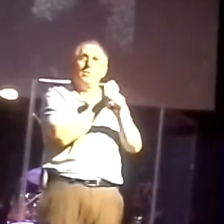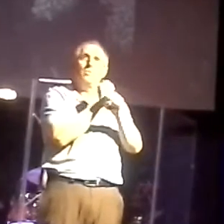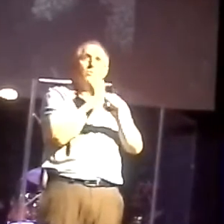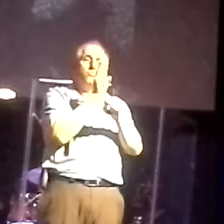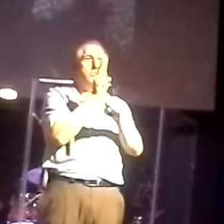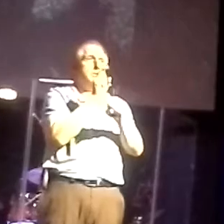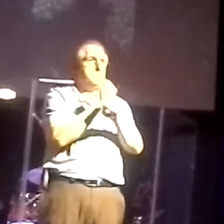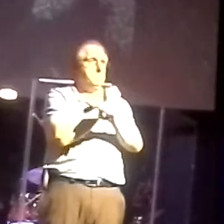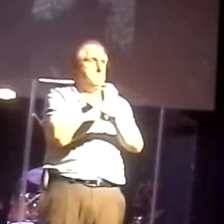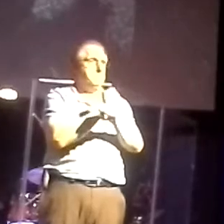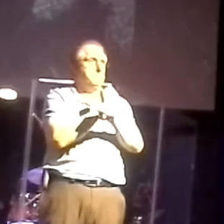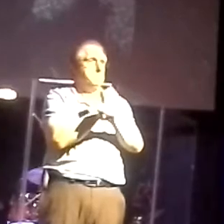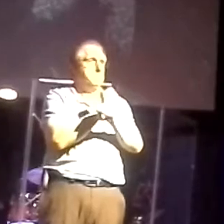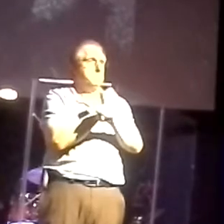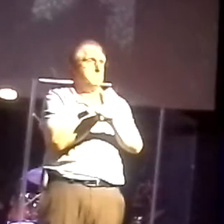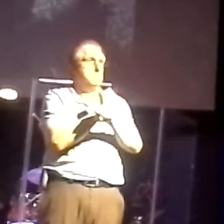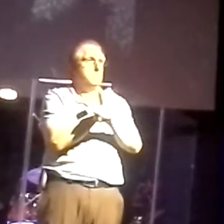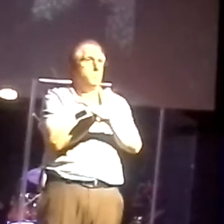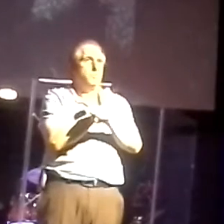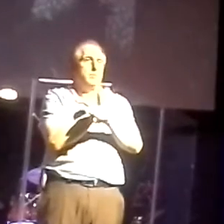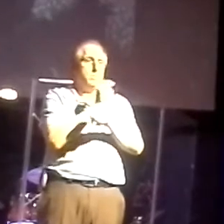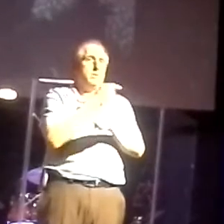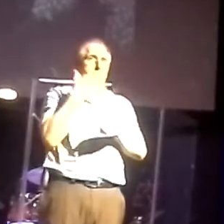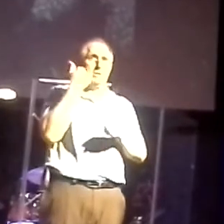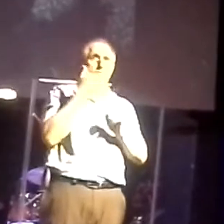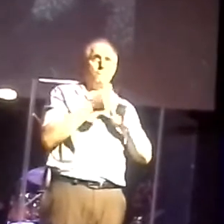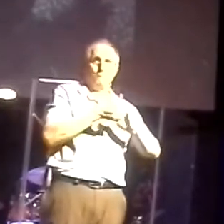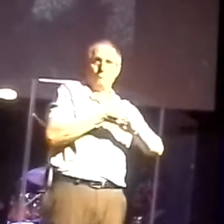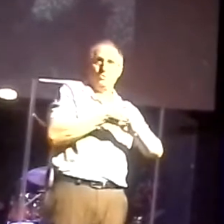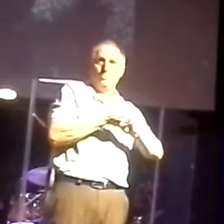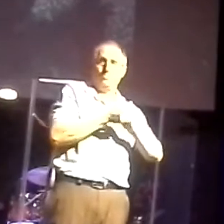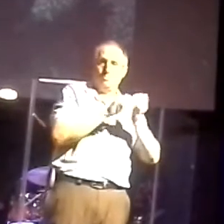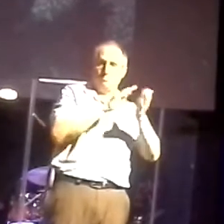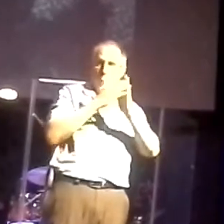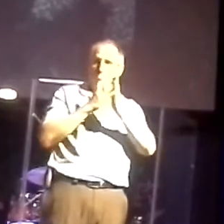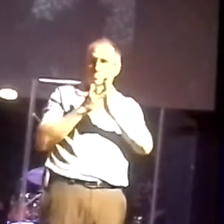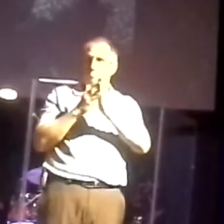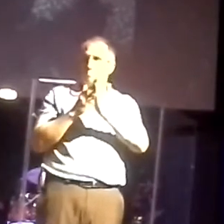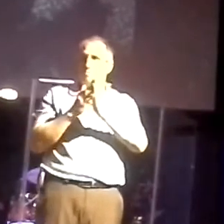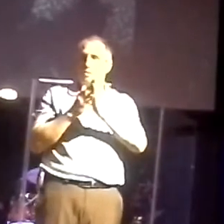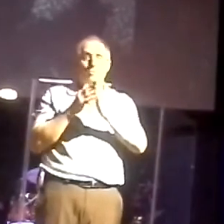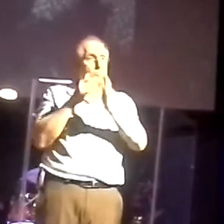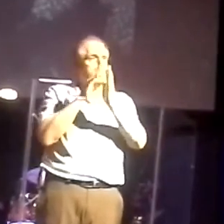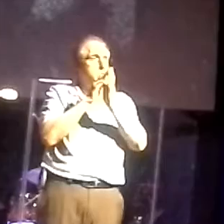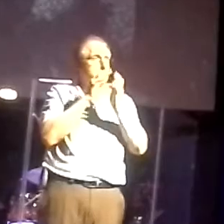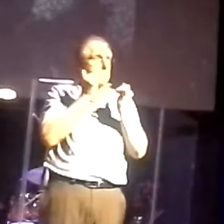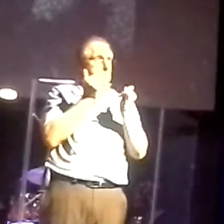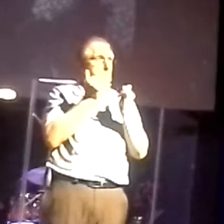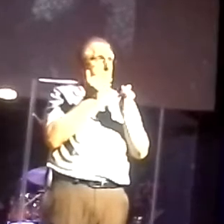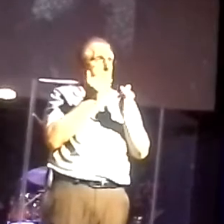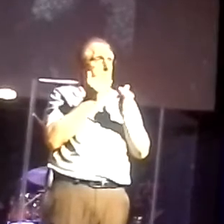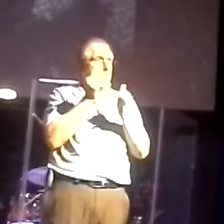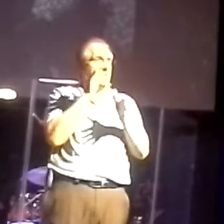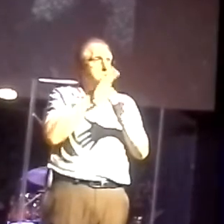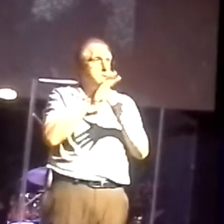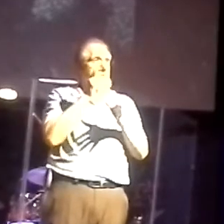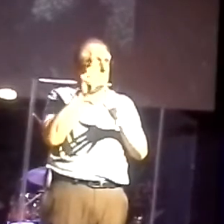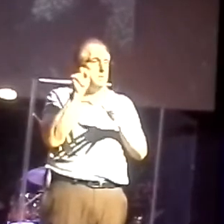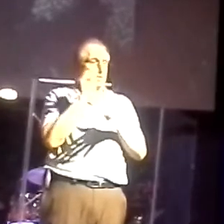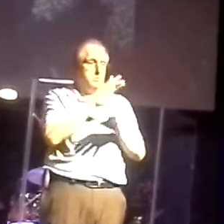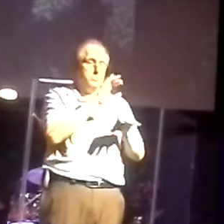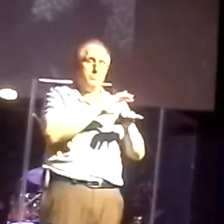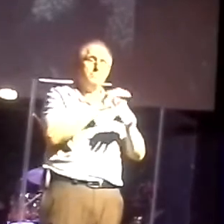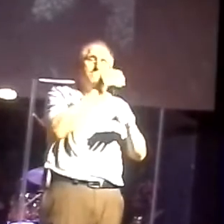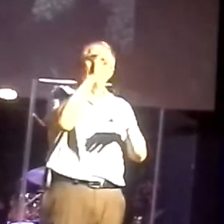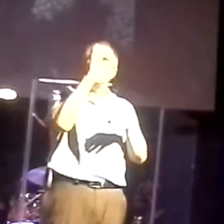truly believe that we are better together in our community. And would you pray with me this morning for Pastor John and Valley View?